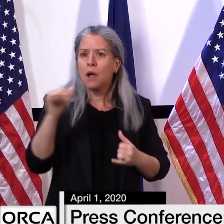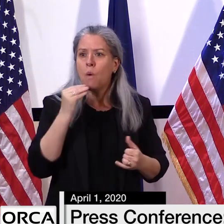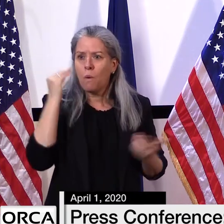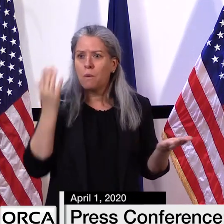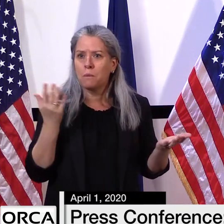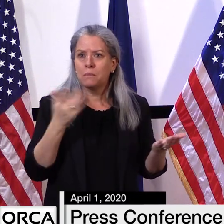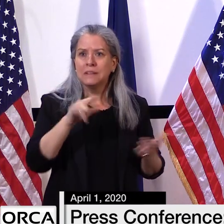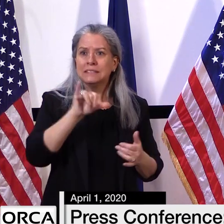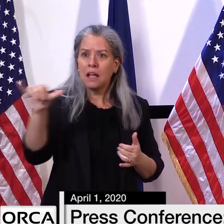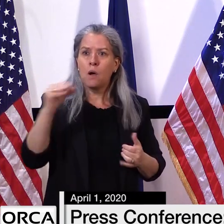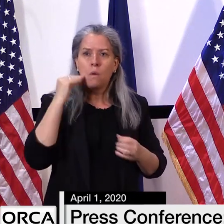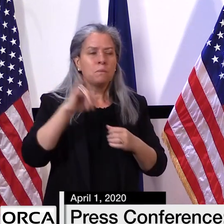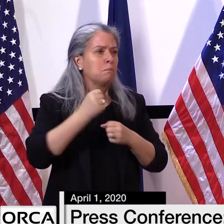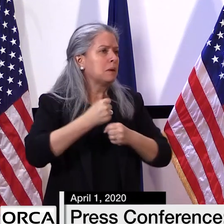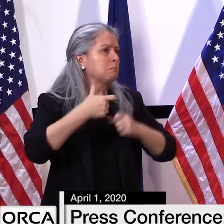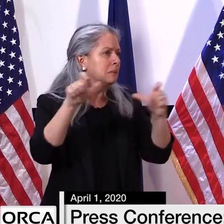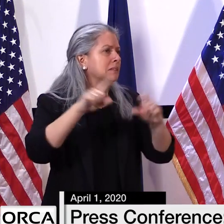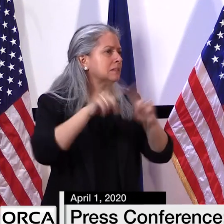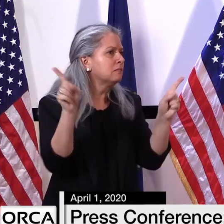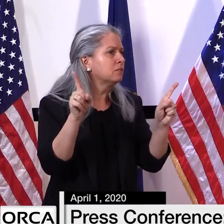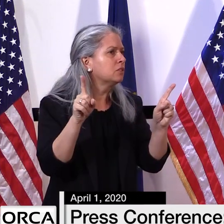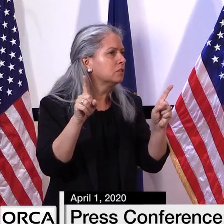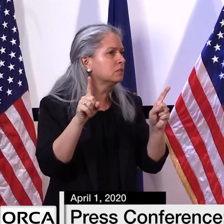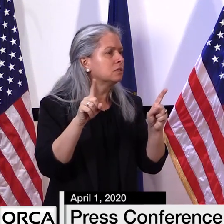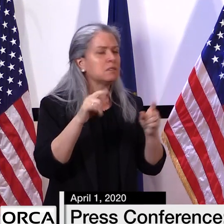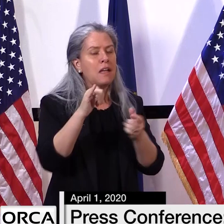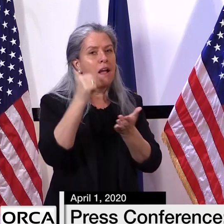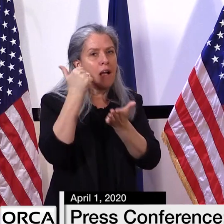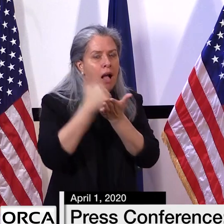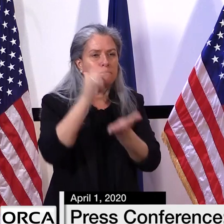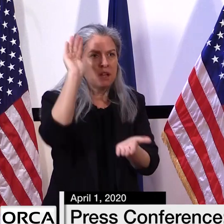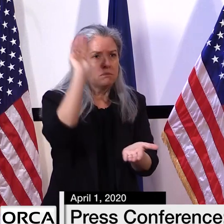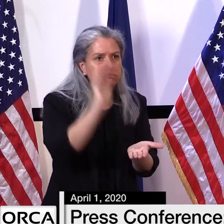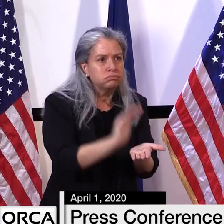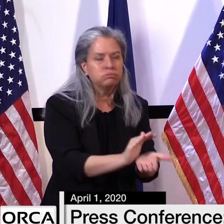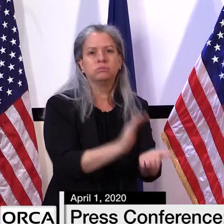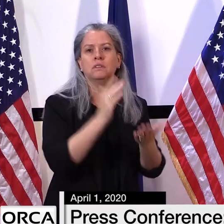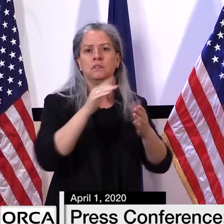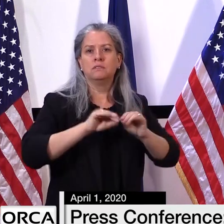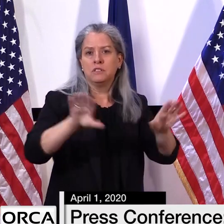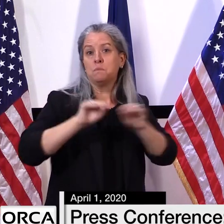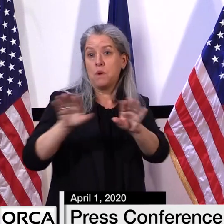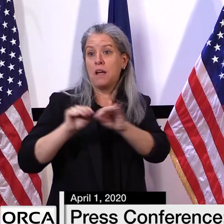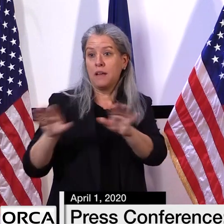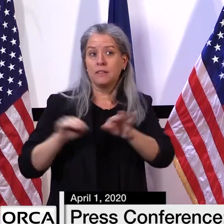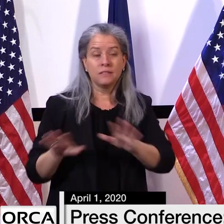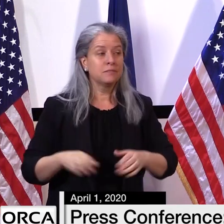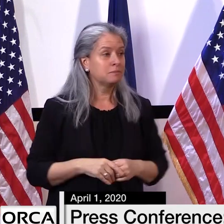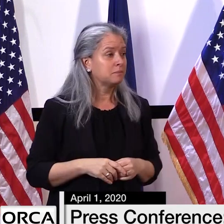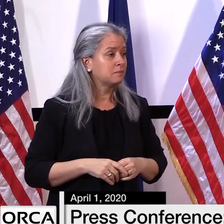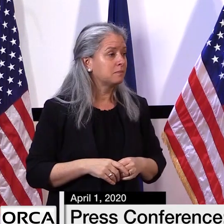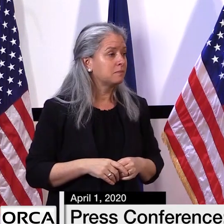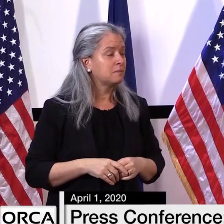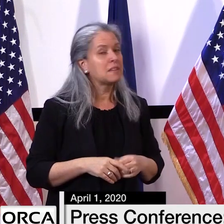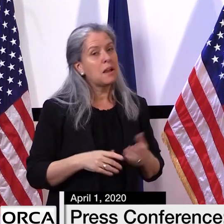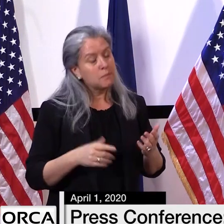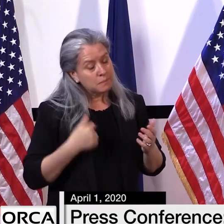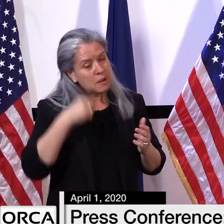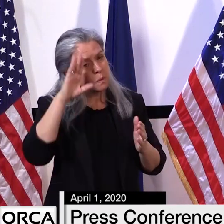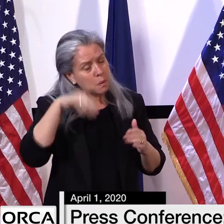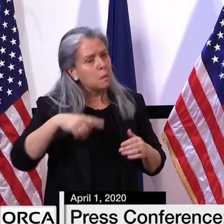slow the spread and defeat this virus. And while I know you're already doing and giving so